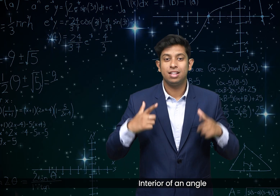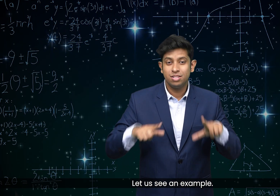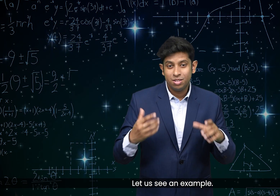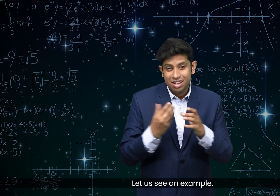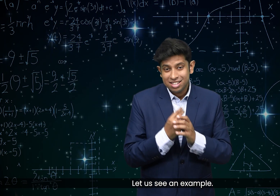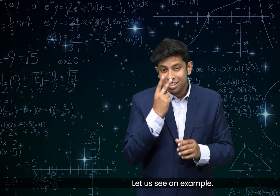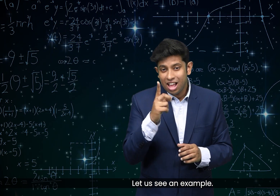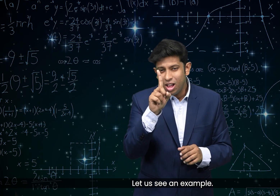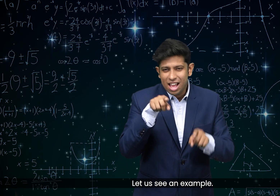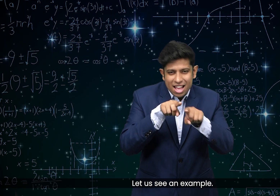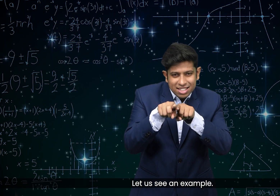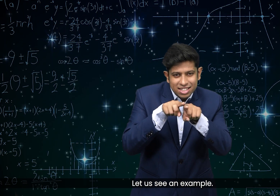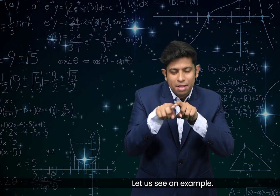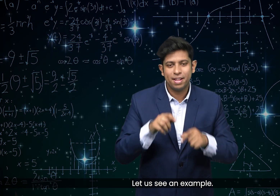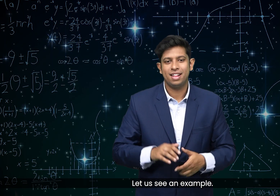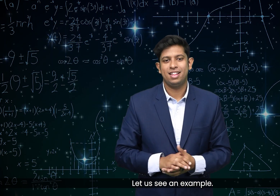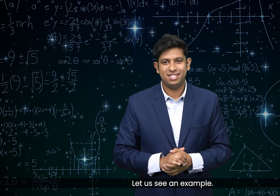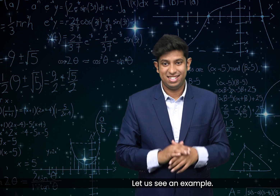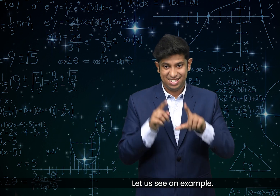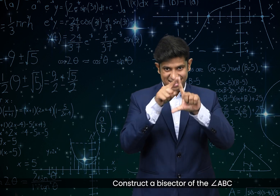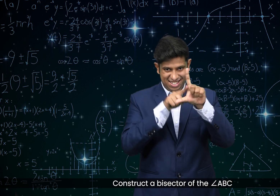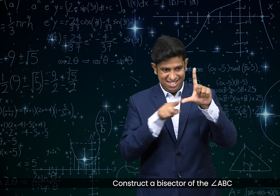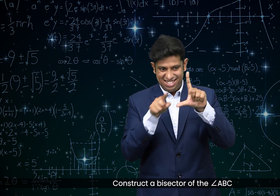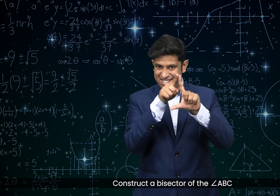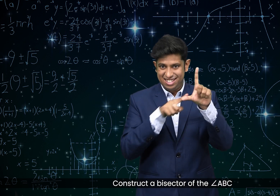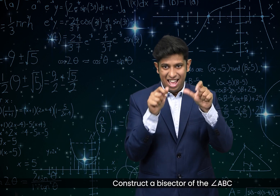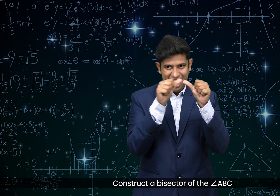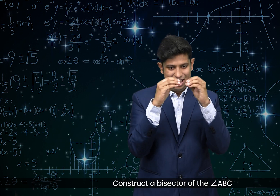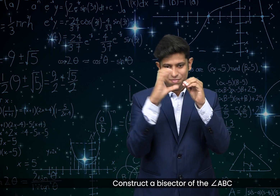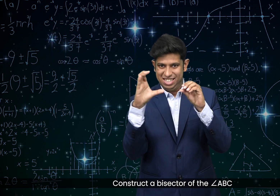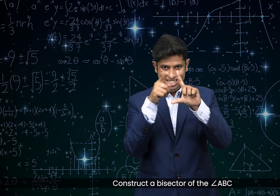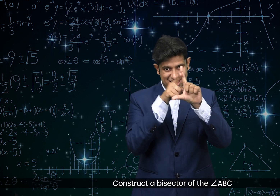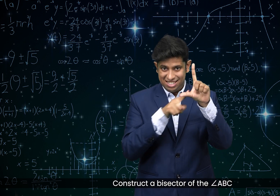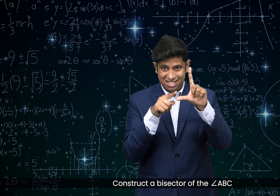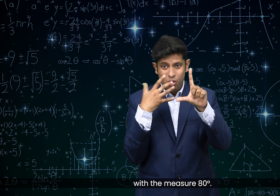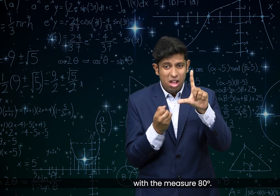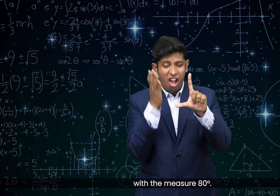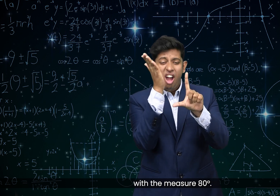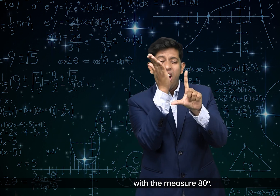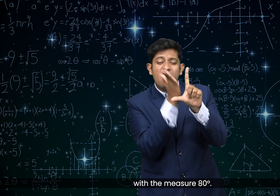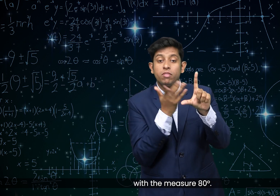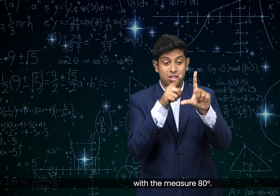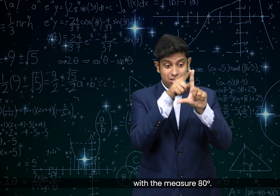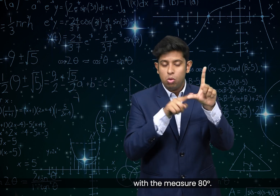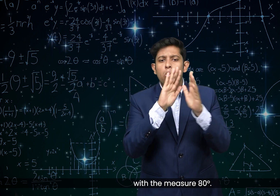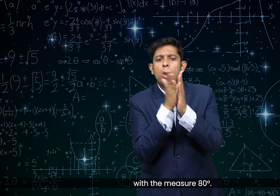Let us see an example. Construct a bisector of the angle ABC with the measure 80